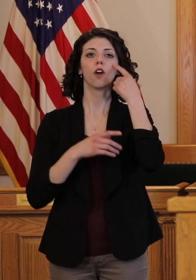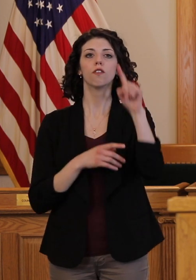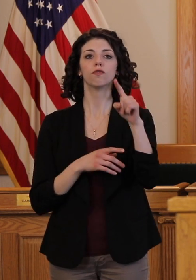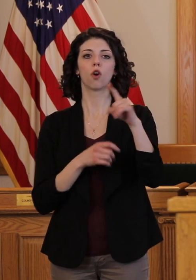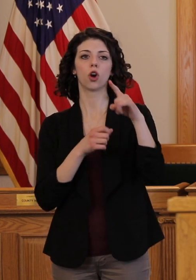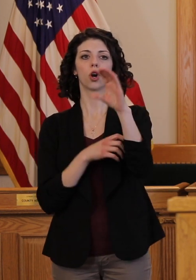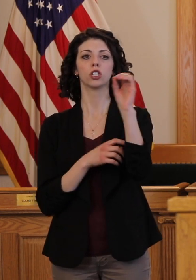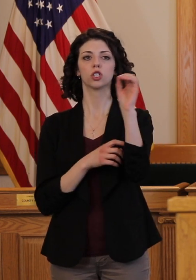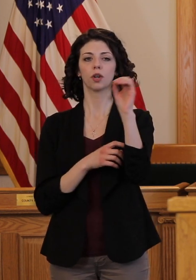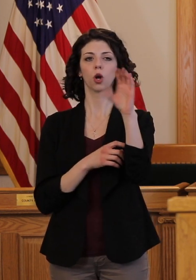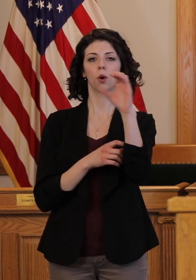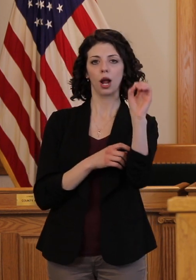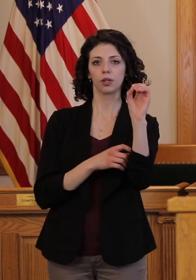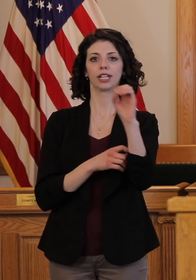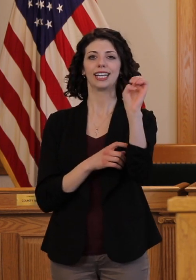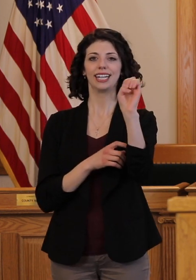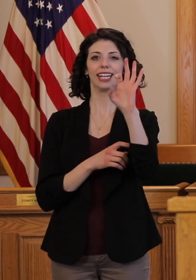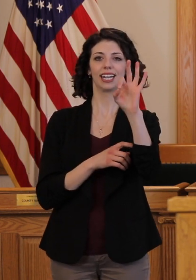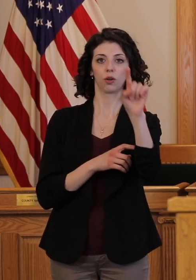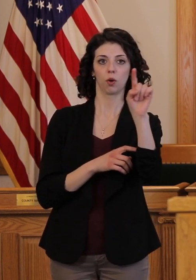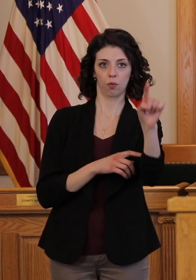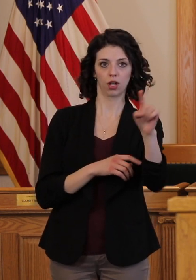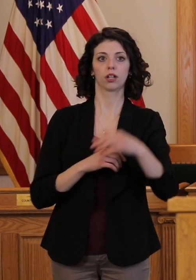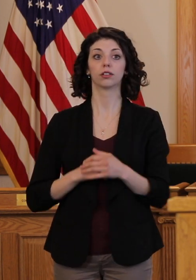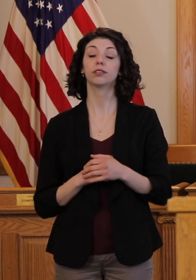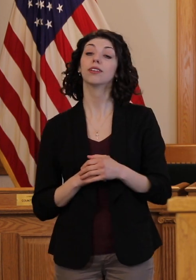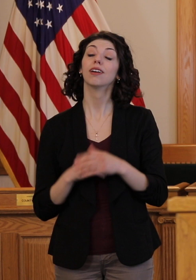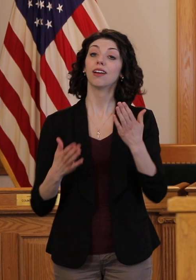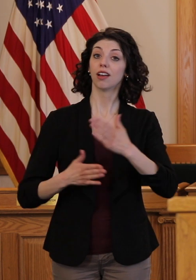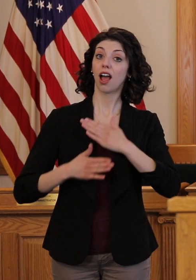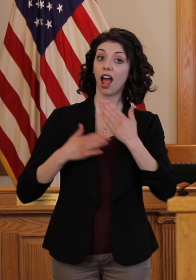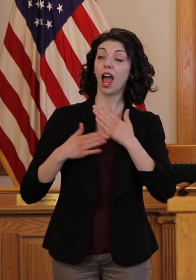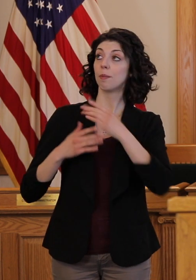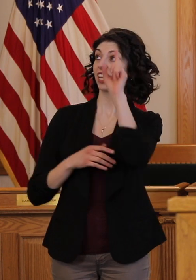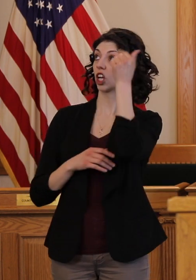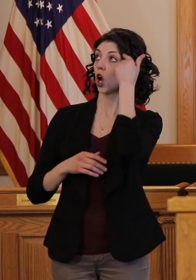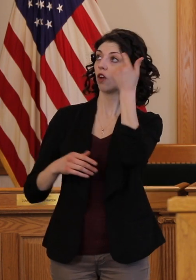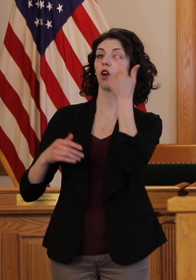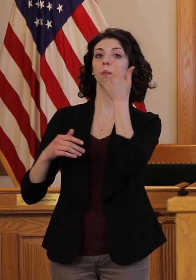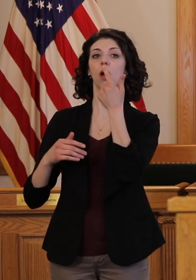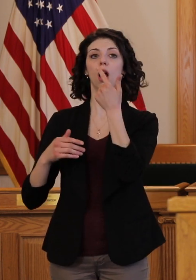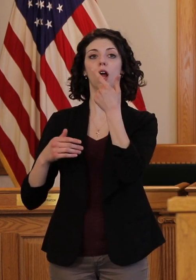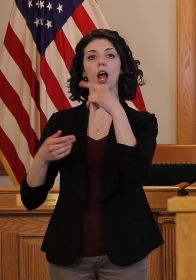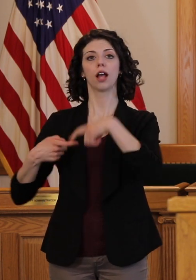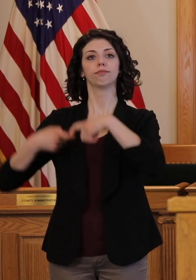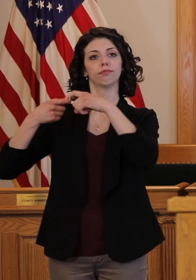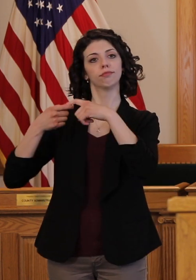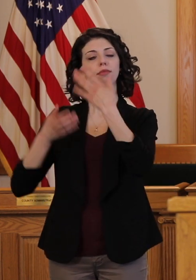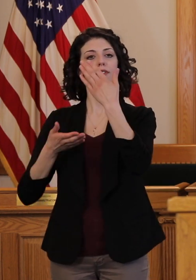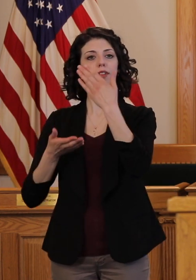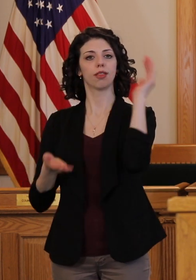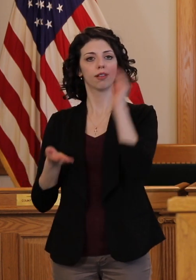Communications Department. To start with today, I'm happy to announce that the Governor has lifted some restrictions and has reopened private golf